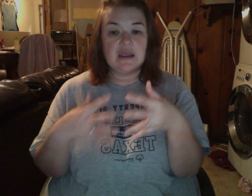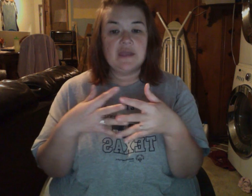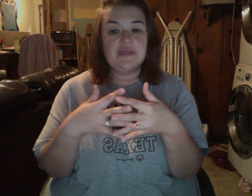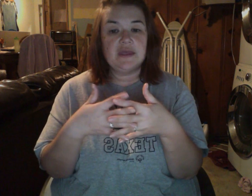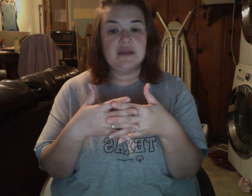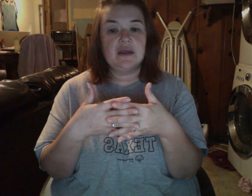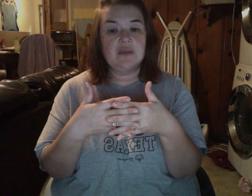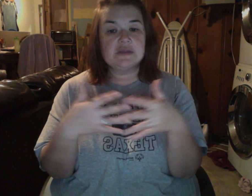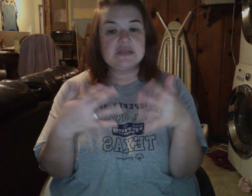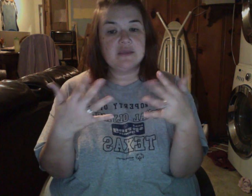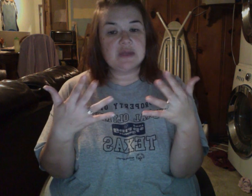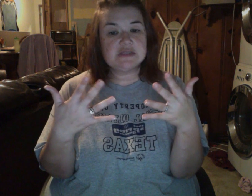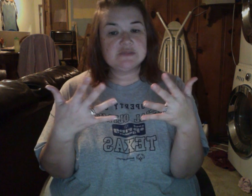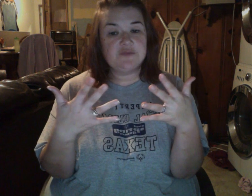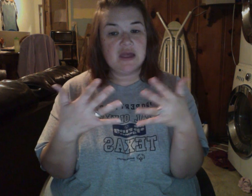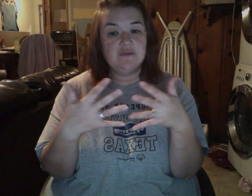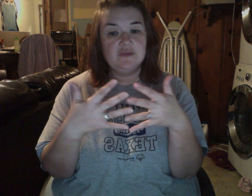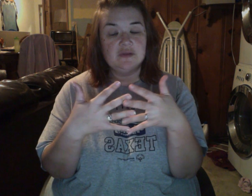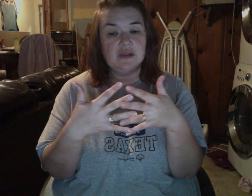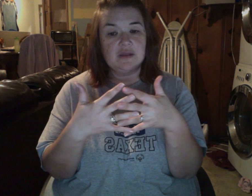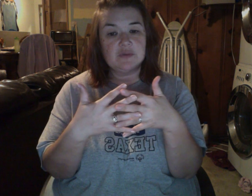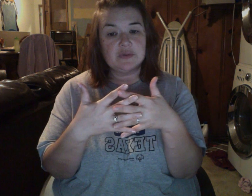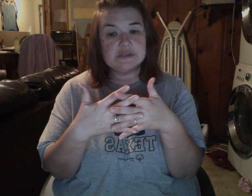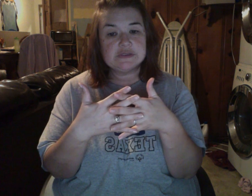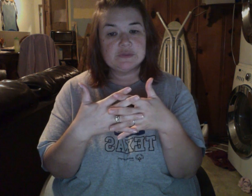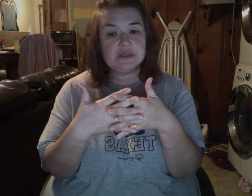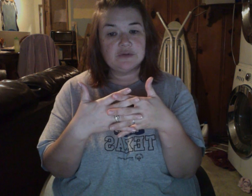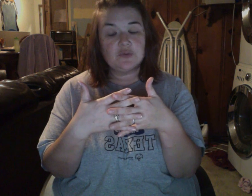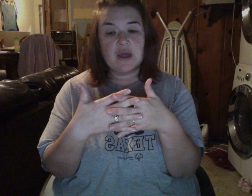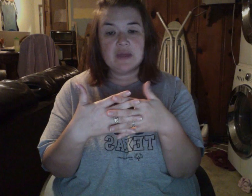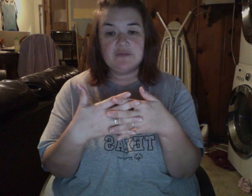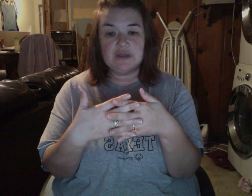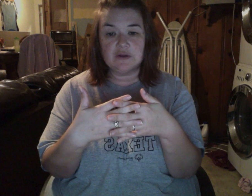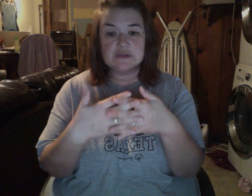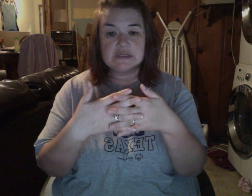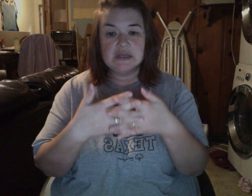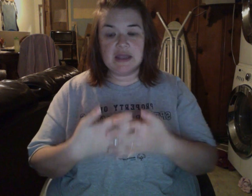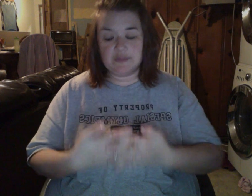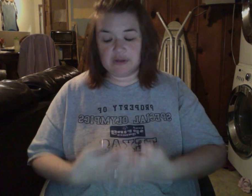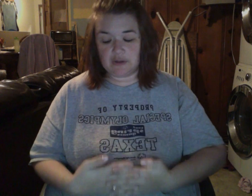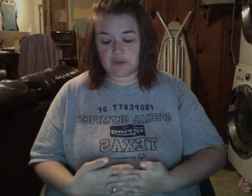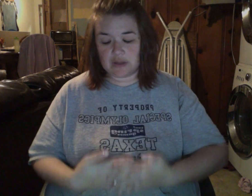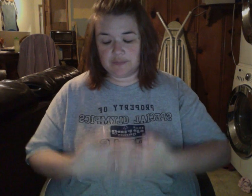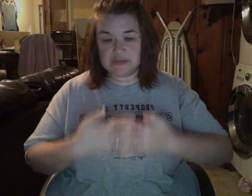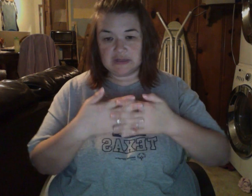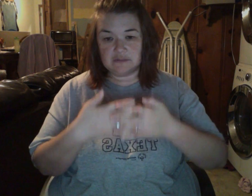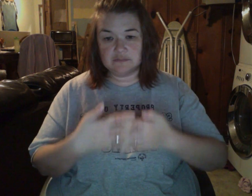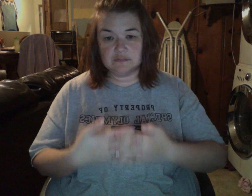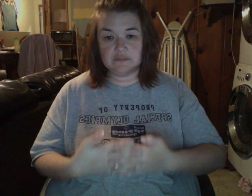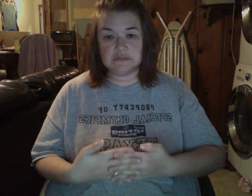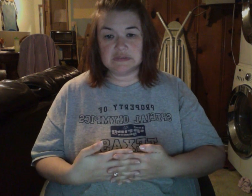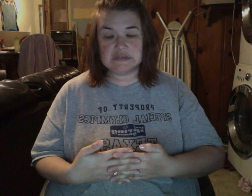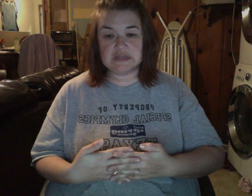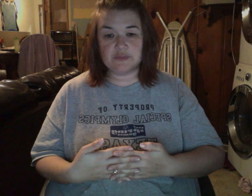And then I'm going to take my 5s and I'm going to intertwine my fingers. And I'm going to go up and down. This double